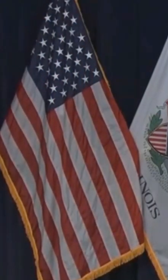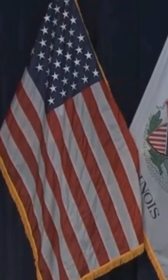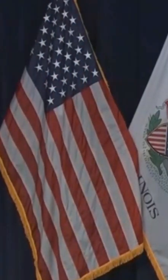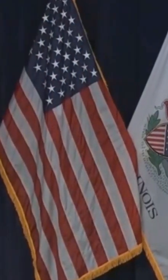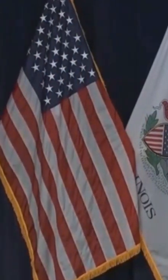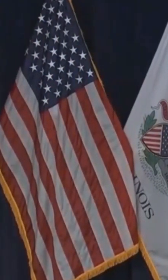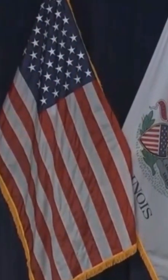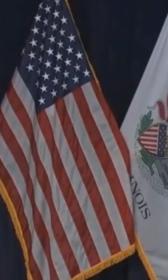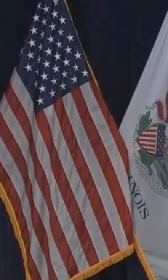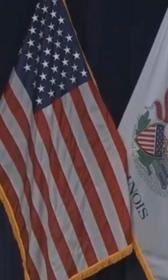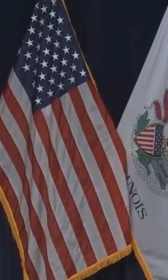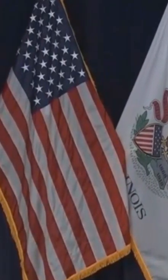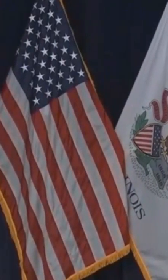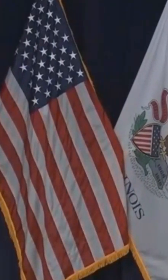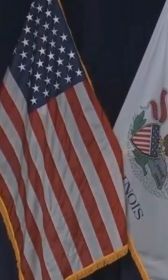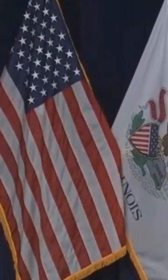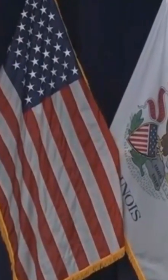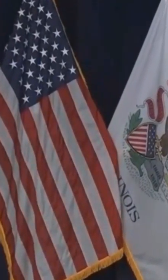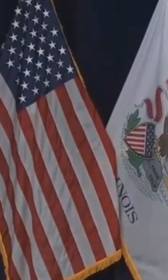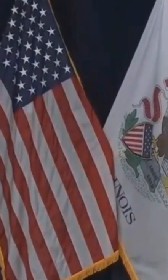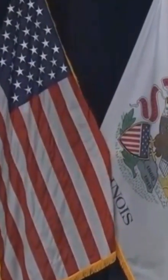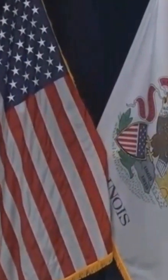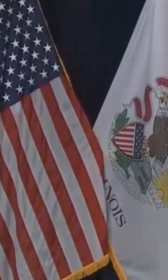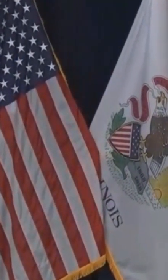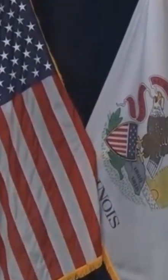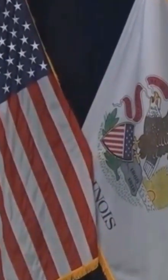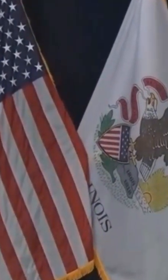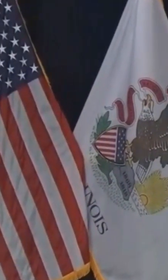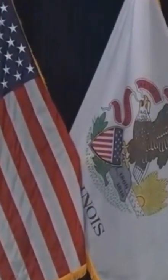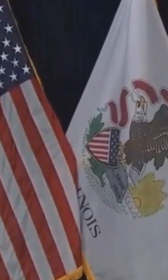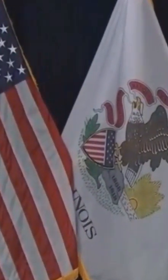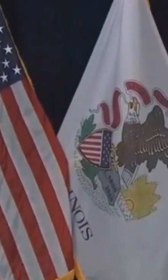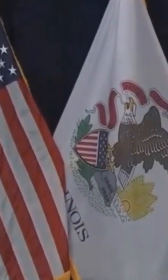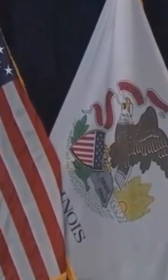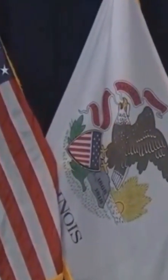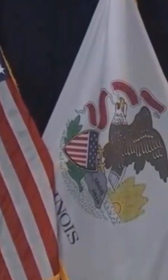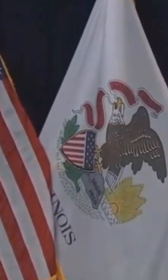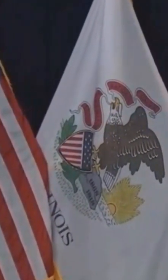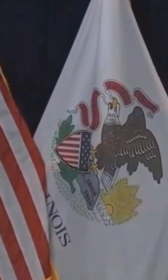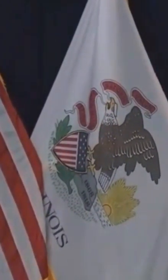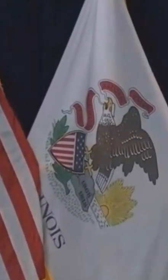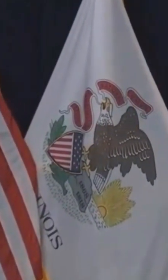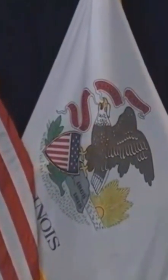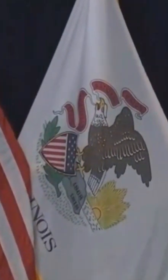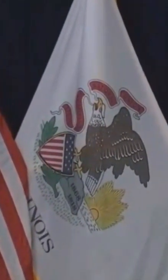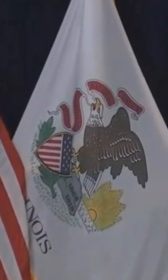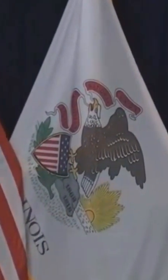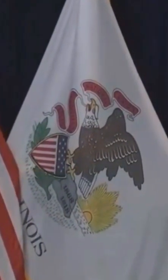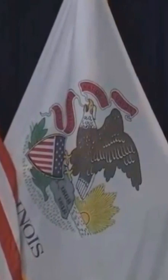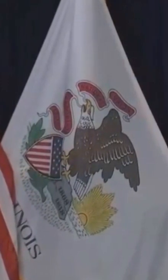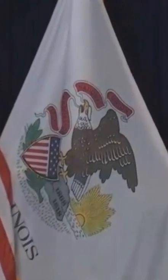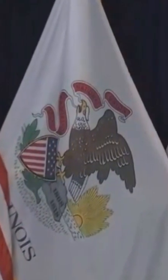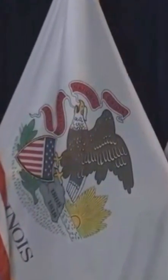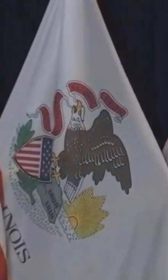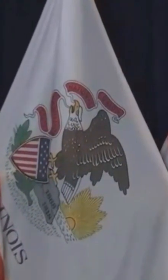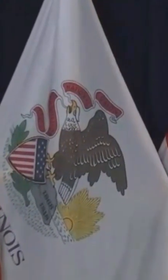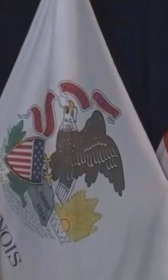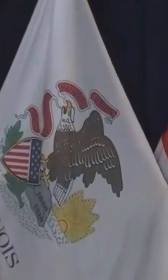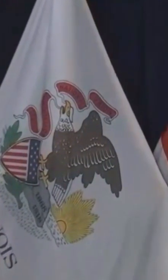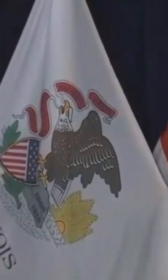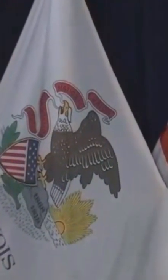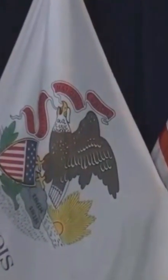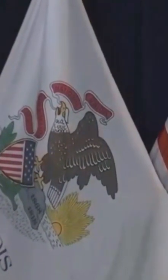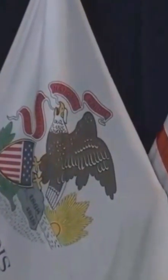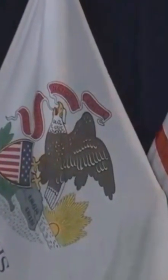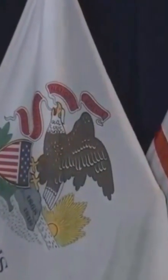sur de Illinois y hablé con Tom Miller. Su programa se transmite por todo el sur